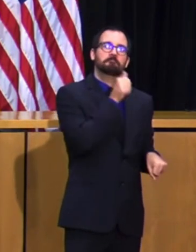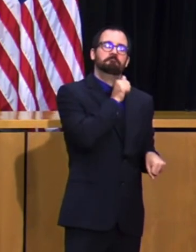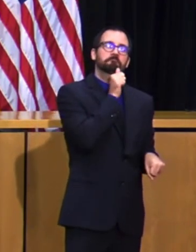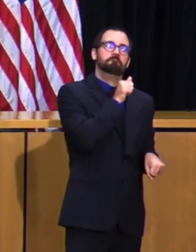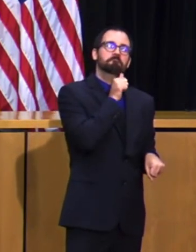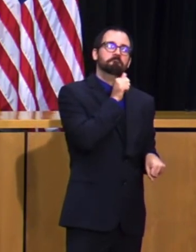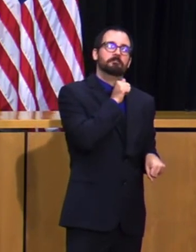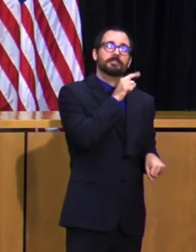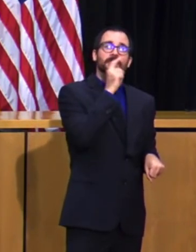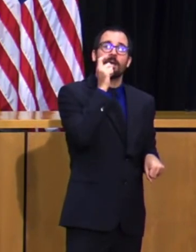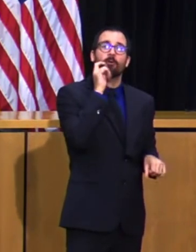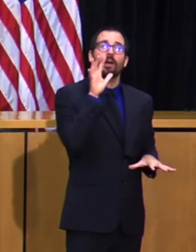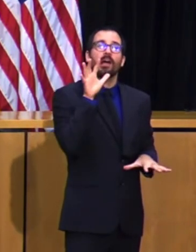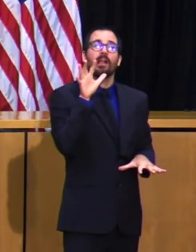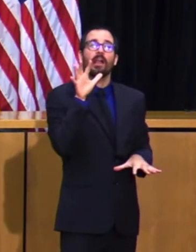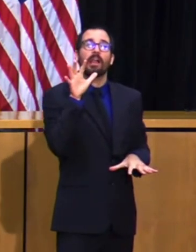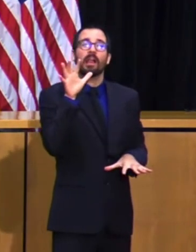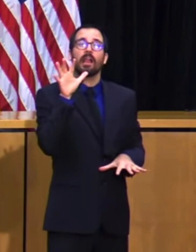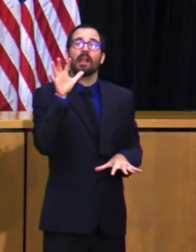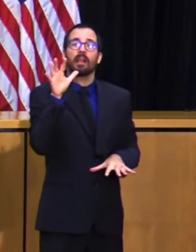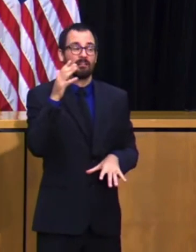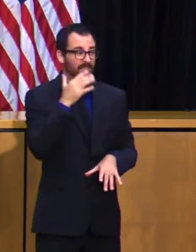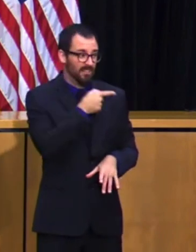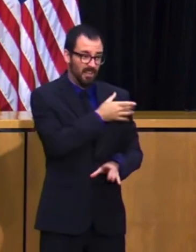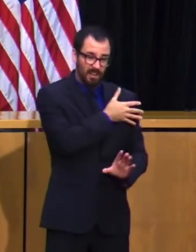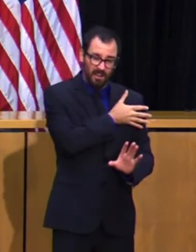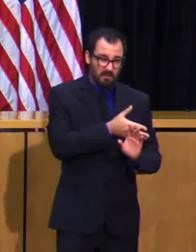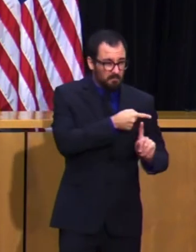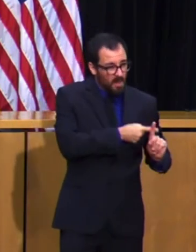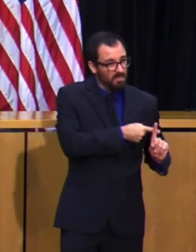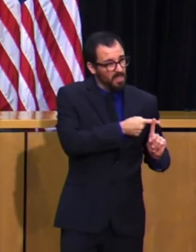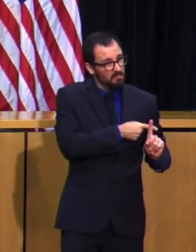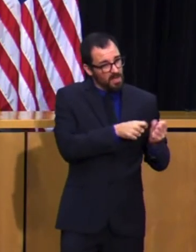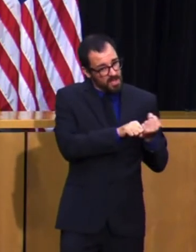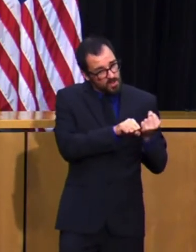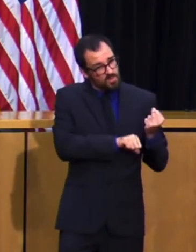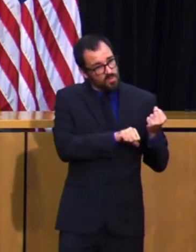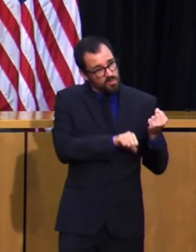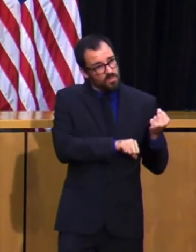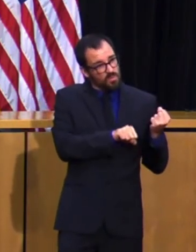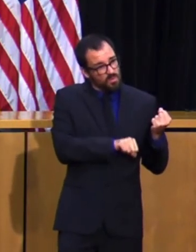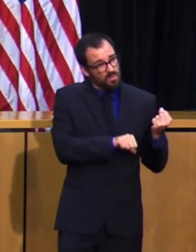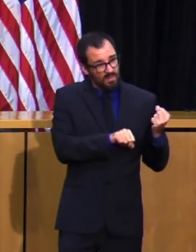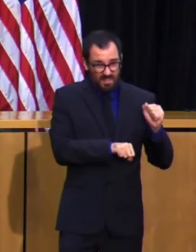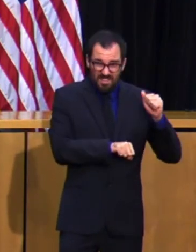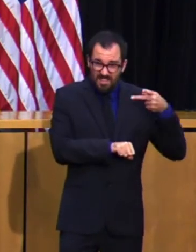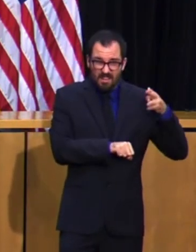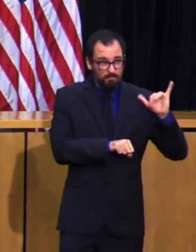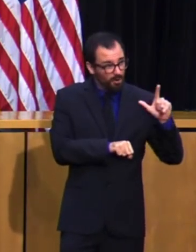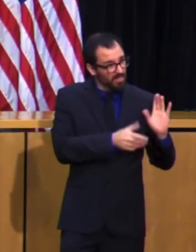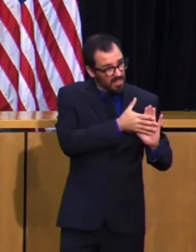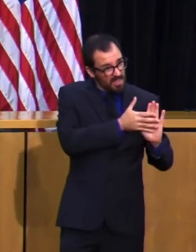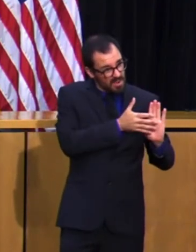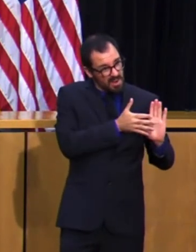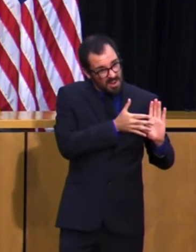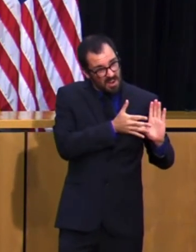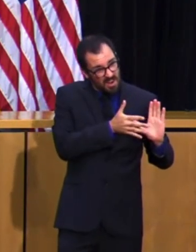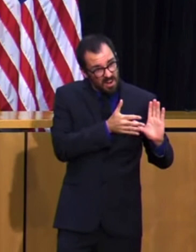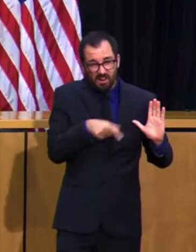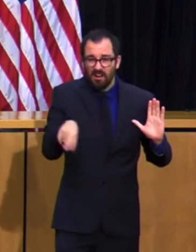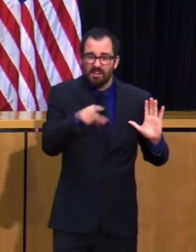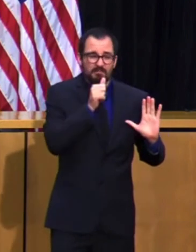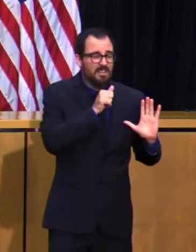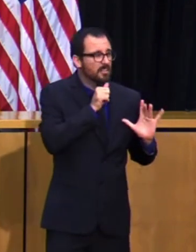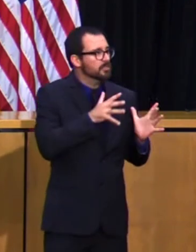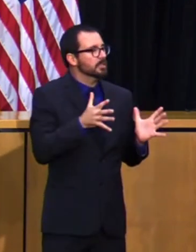week, and month over month since April. And I can't express how important it is for everybody